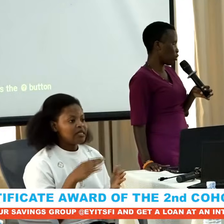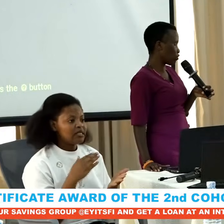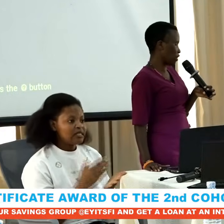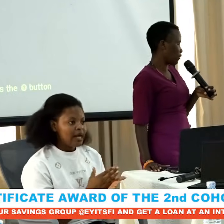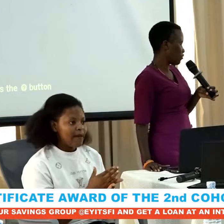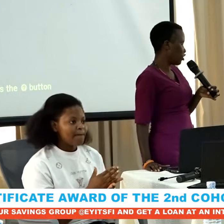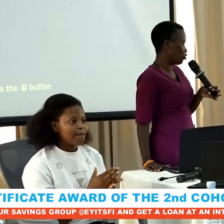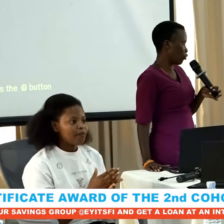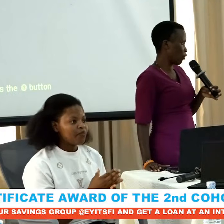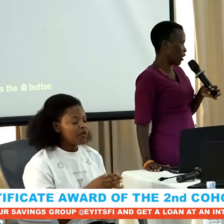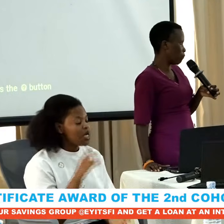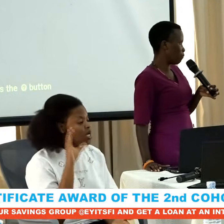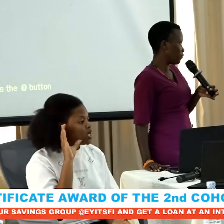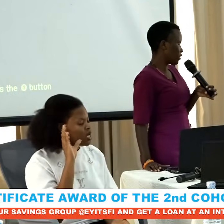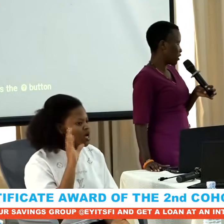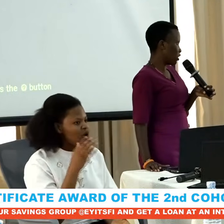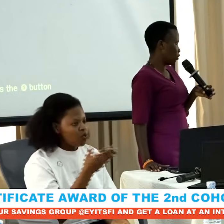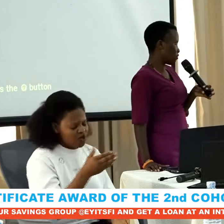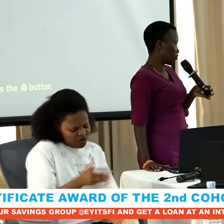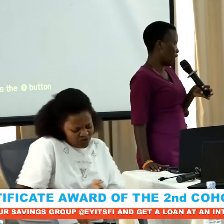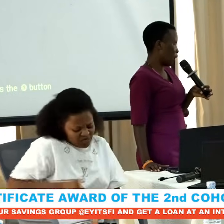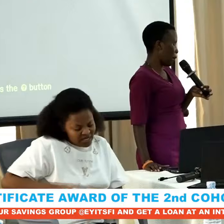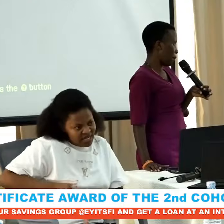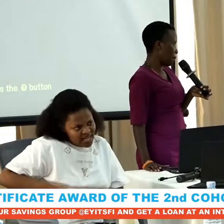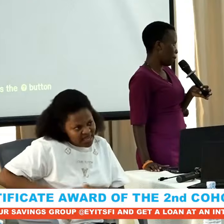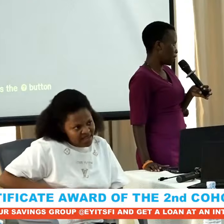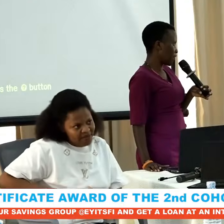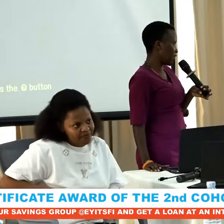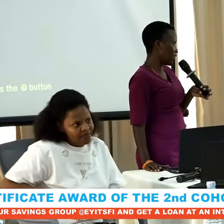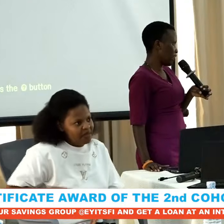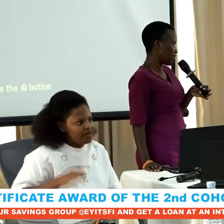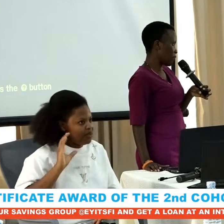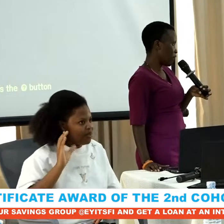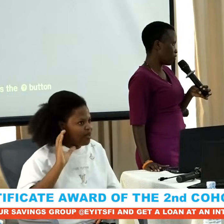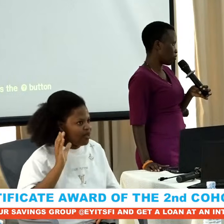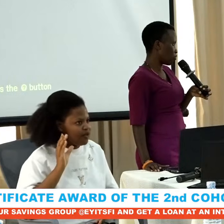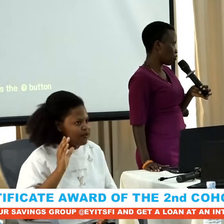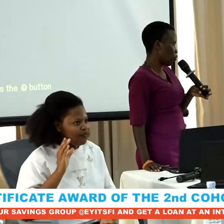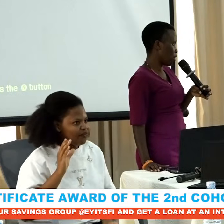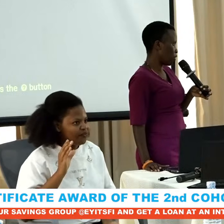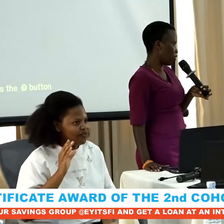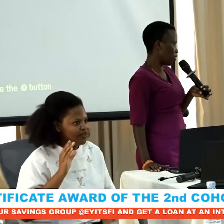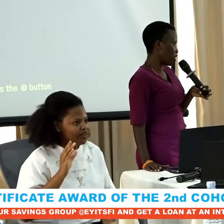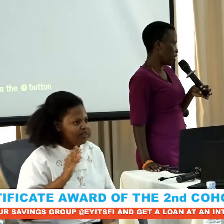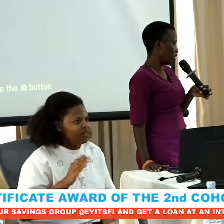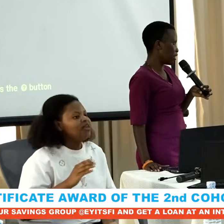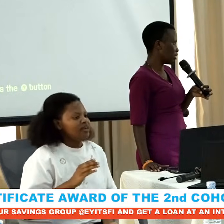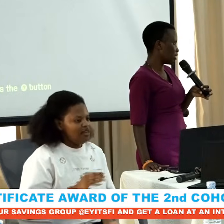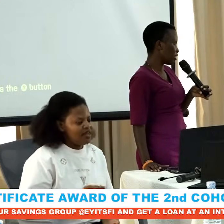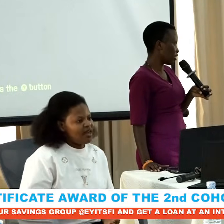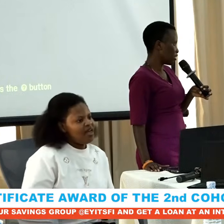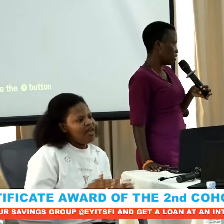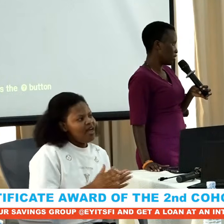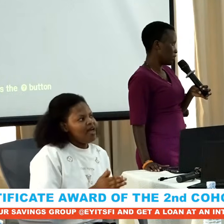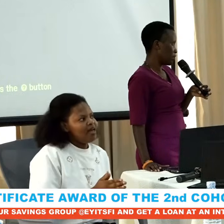get closer to them. Those are regarded as the ones with